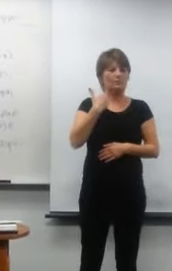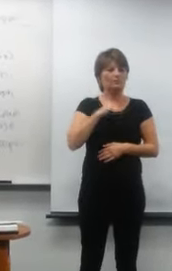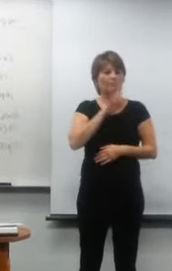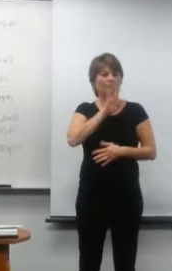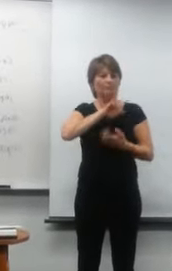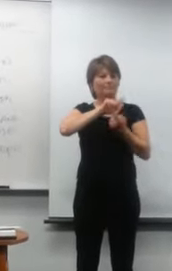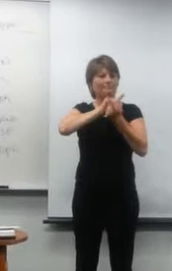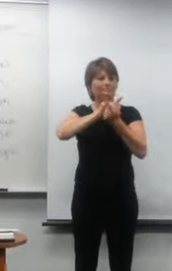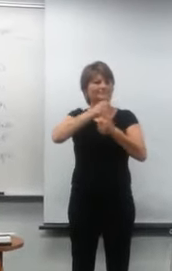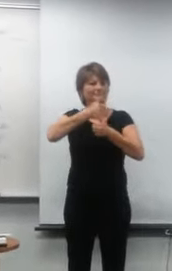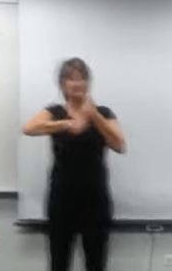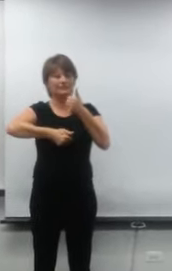So the full-time staff,